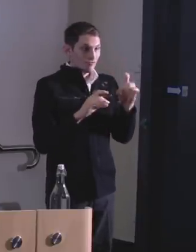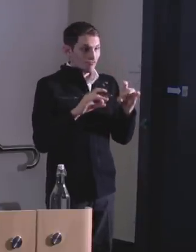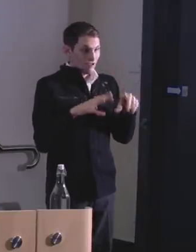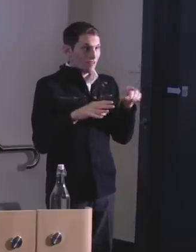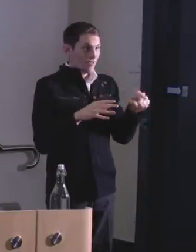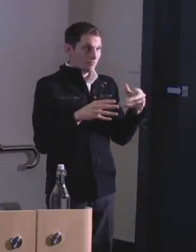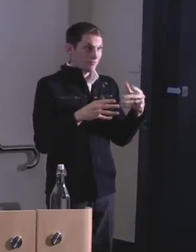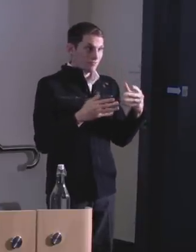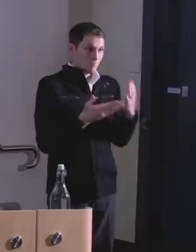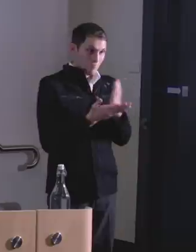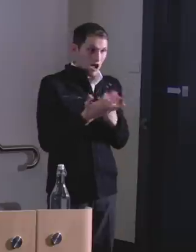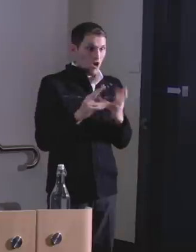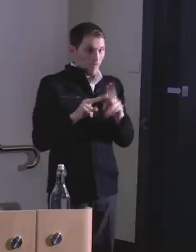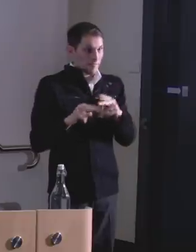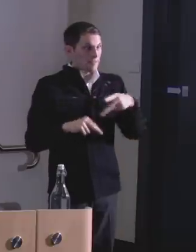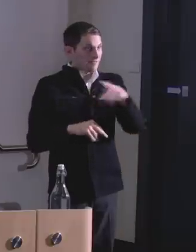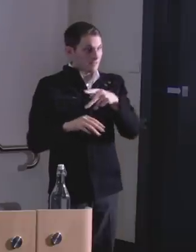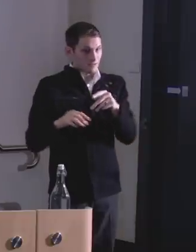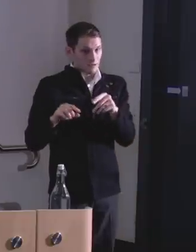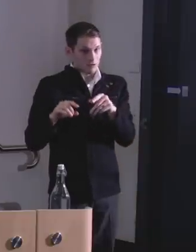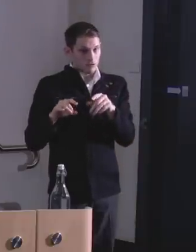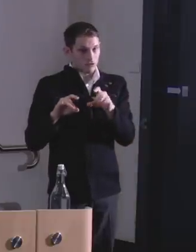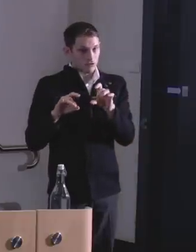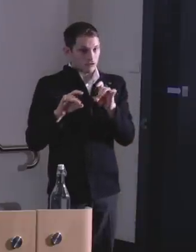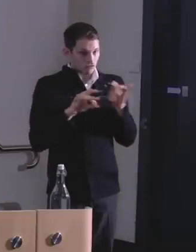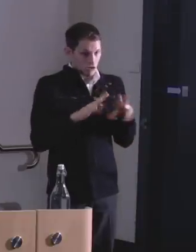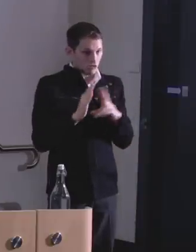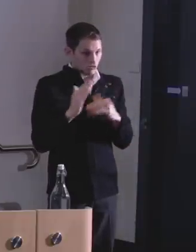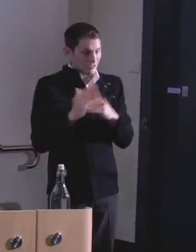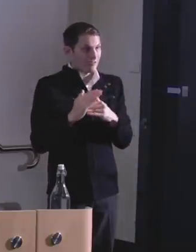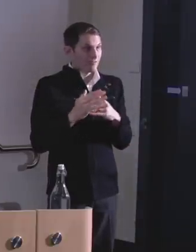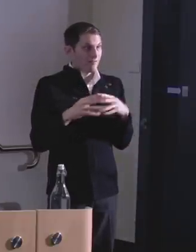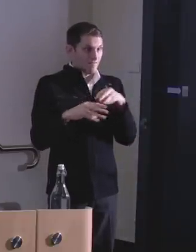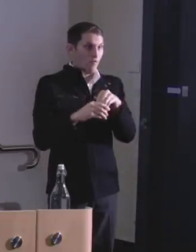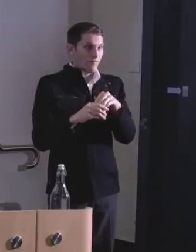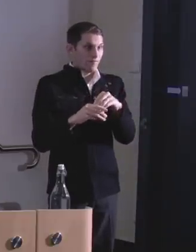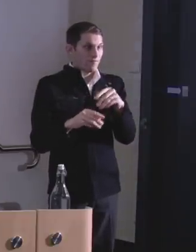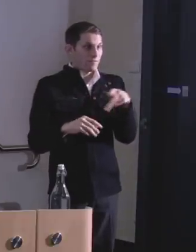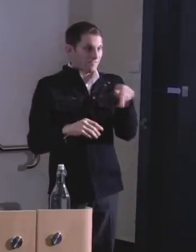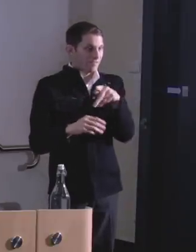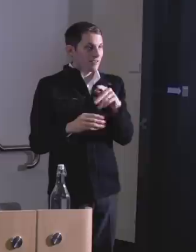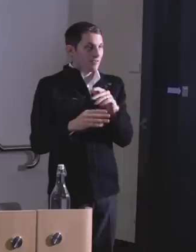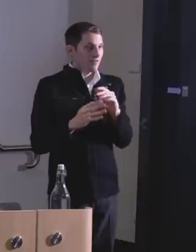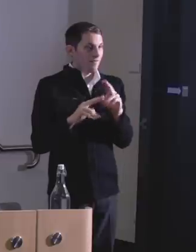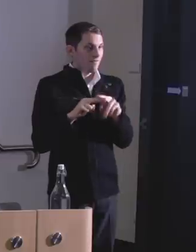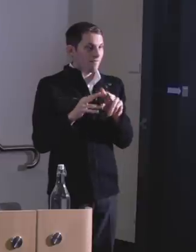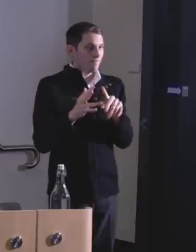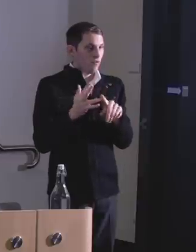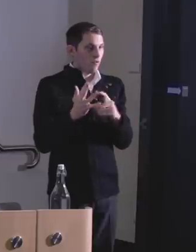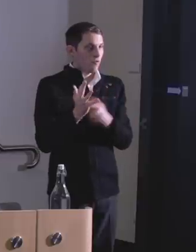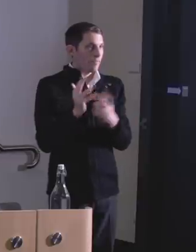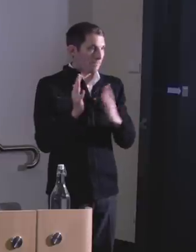the Pacific. Australia and New Zealand are members of the Pacific Islands Forum. And I look at